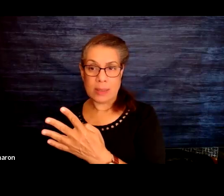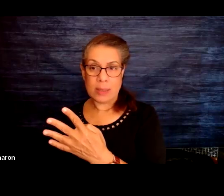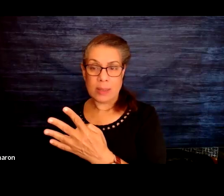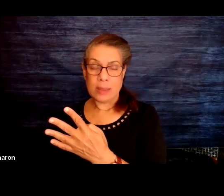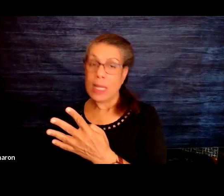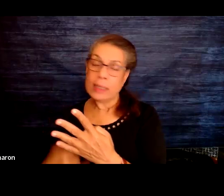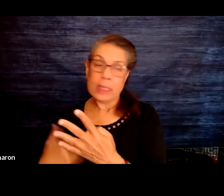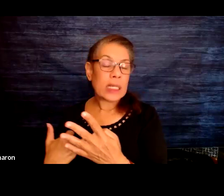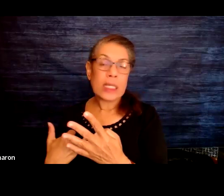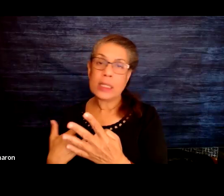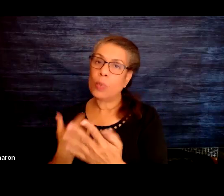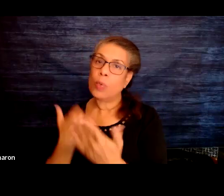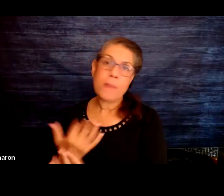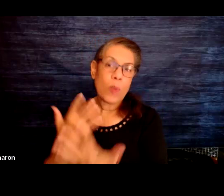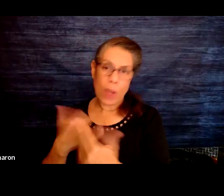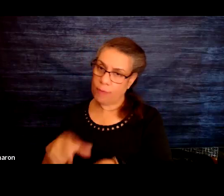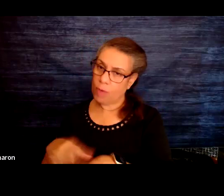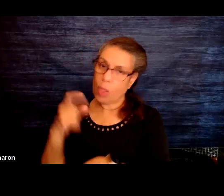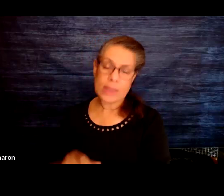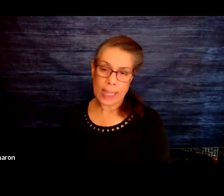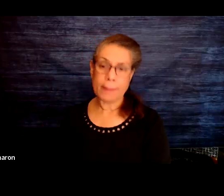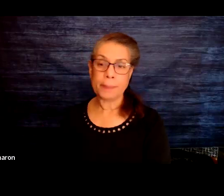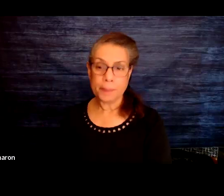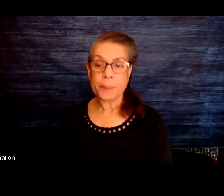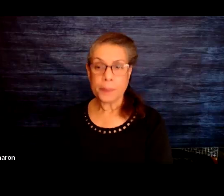long overdue. And, you know, like,